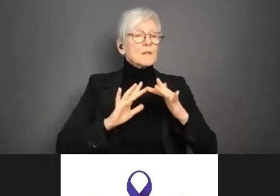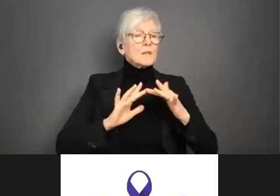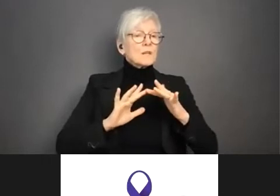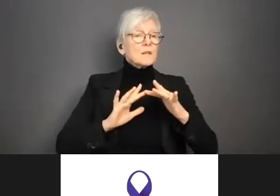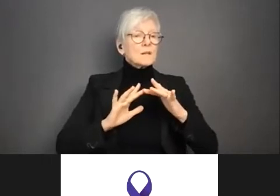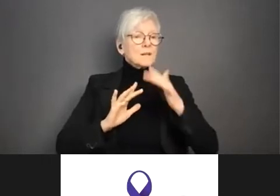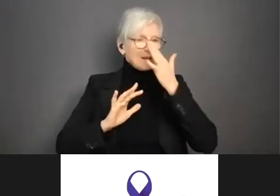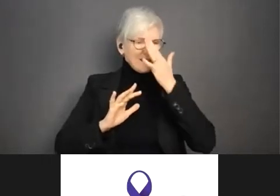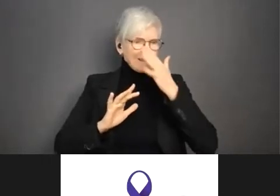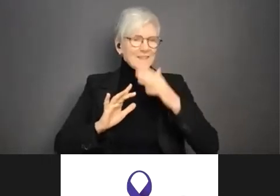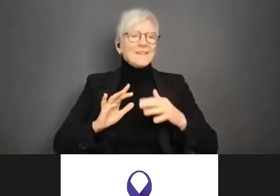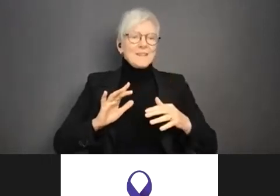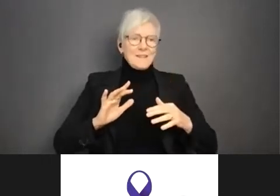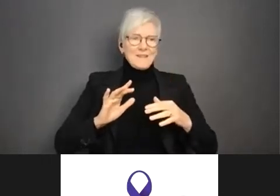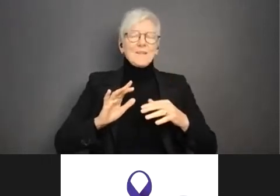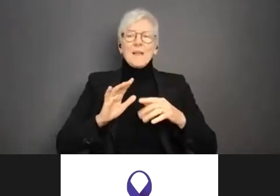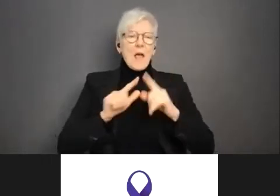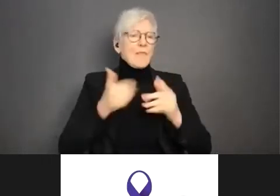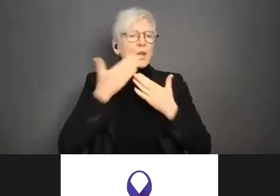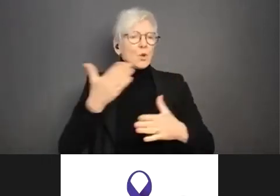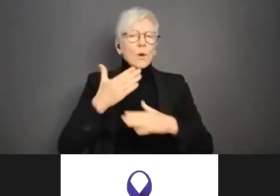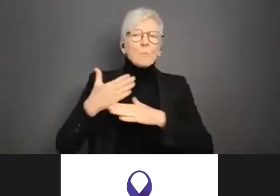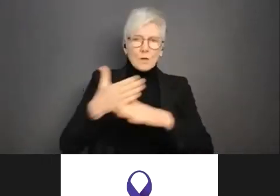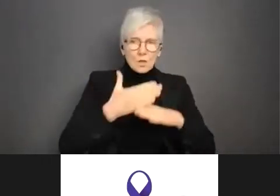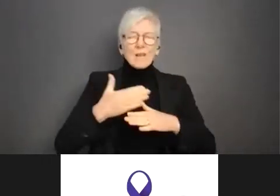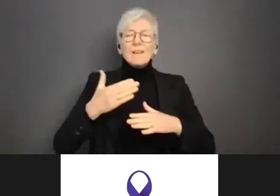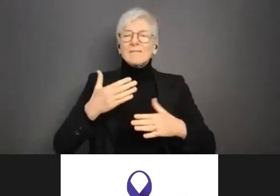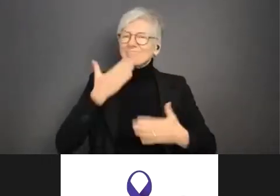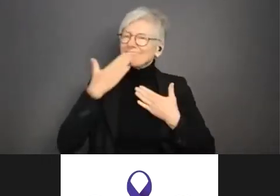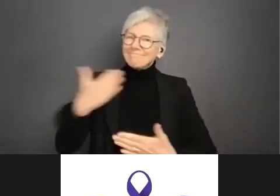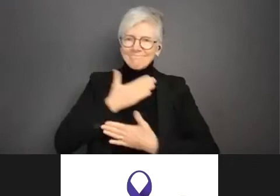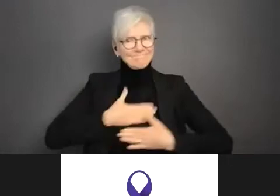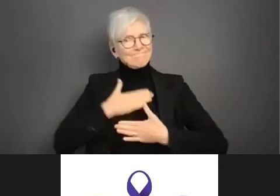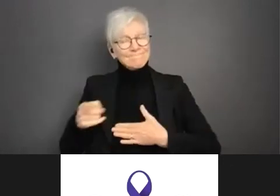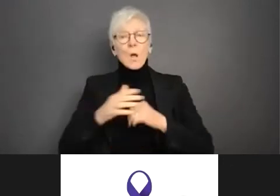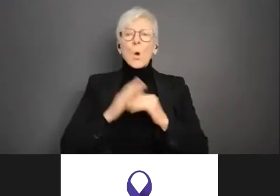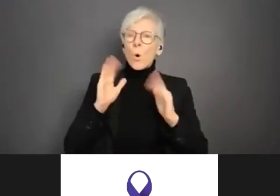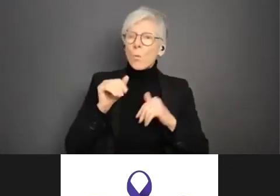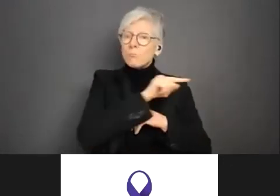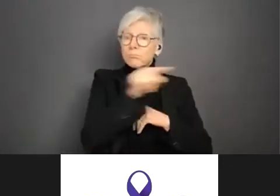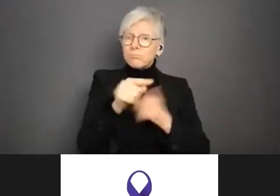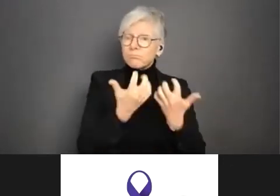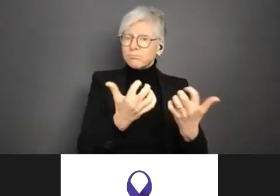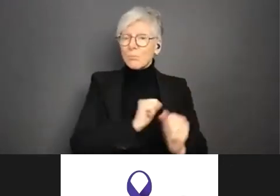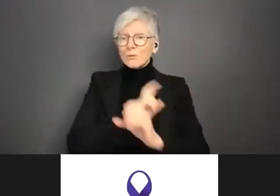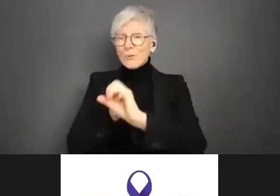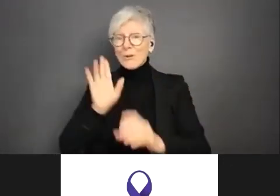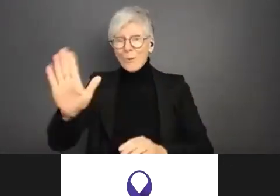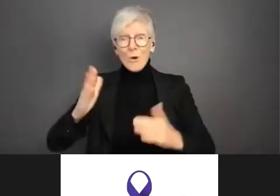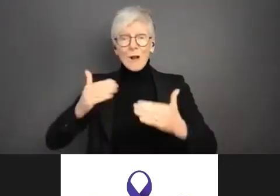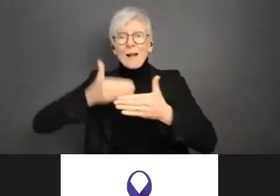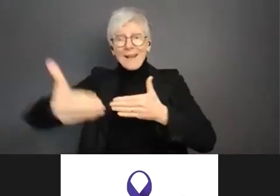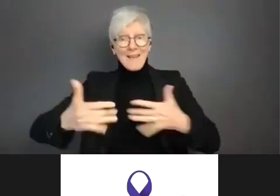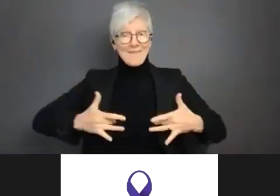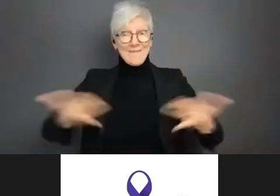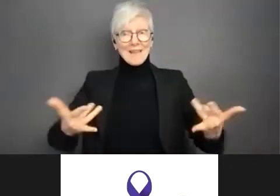you sharing that, and hopefully people will be able to attend your upcoming event on April 12th, which we've posted in the chat box. And for